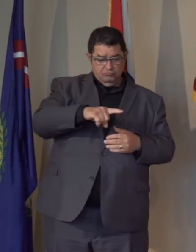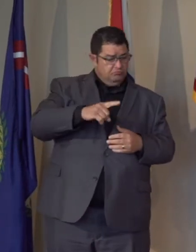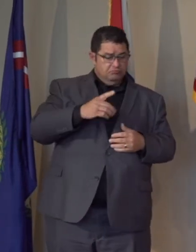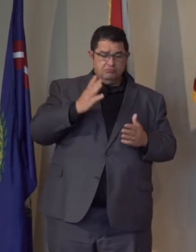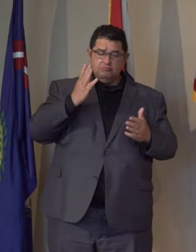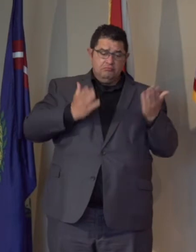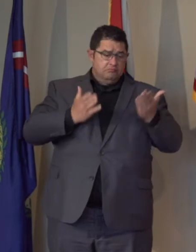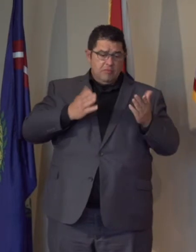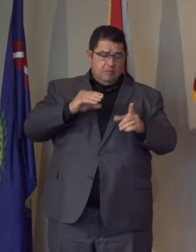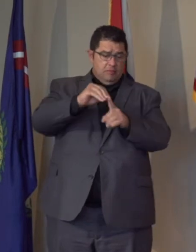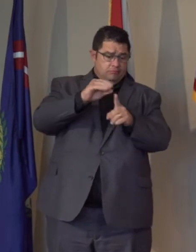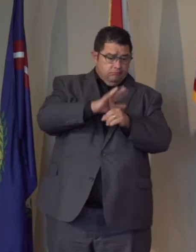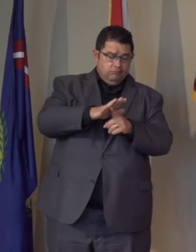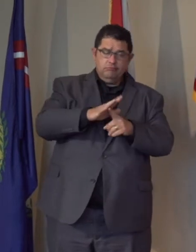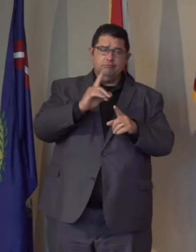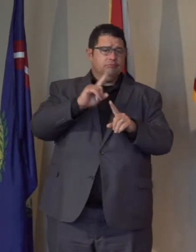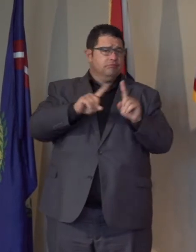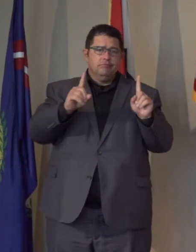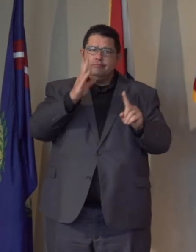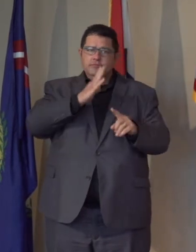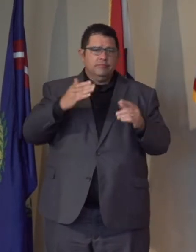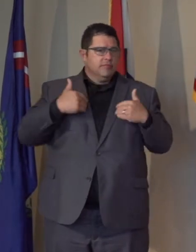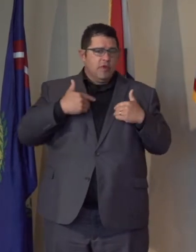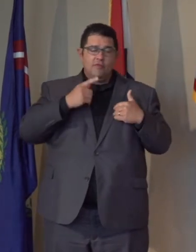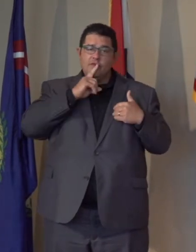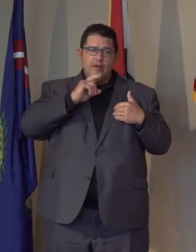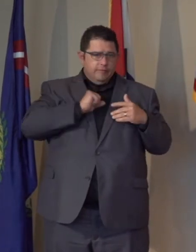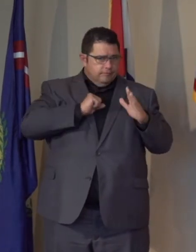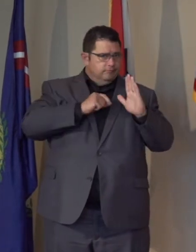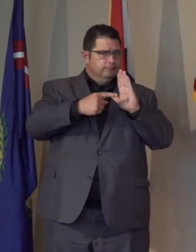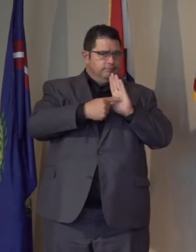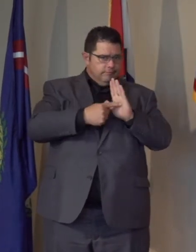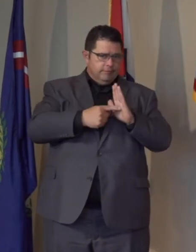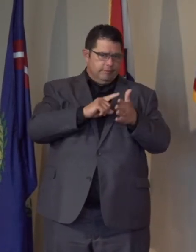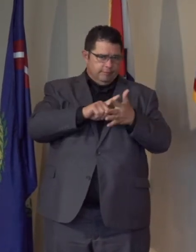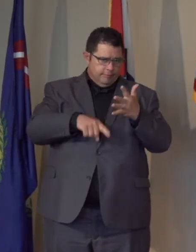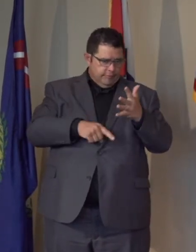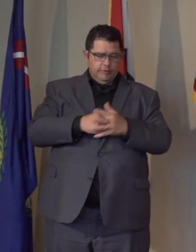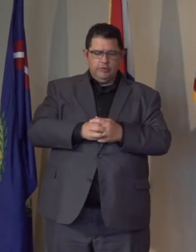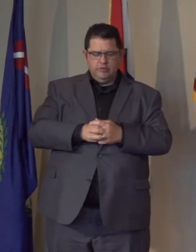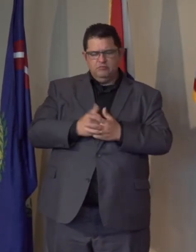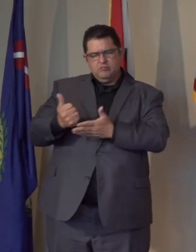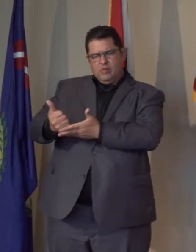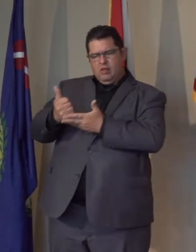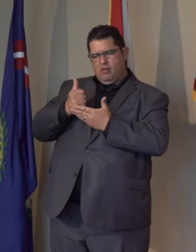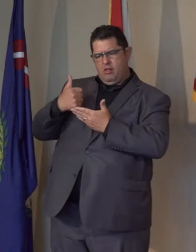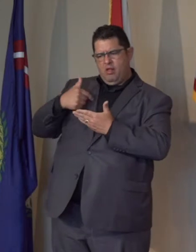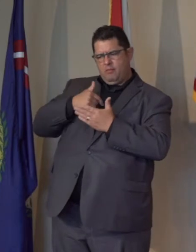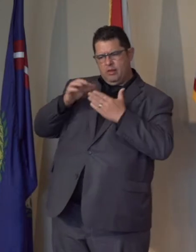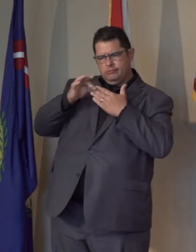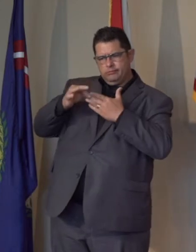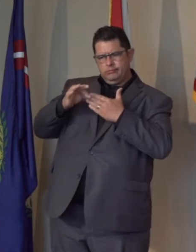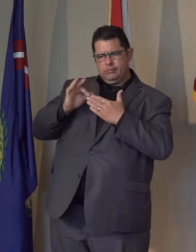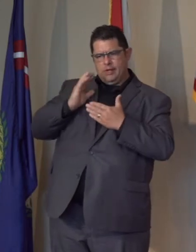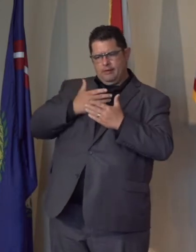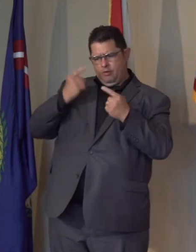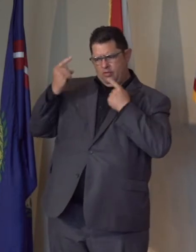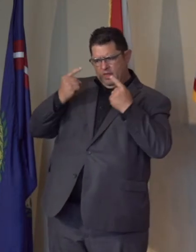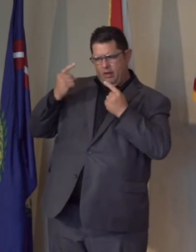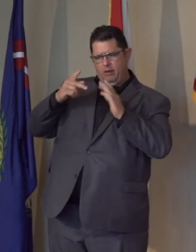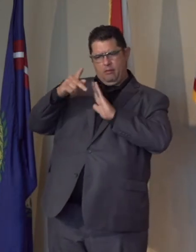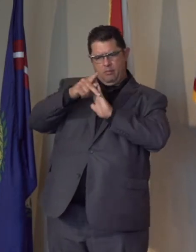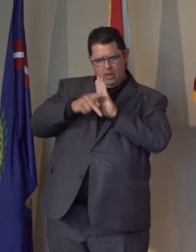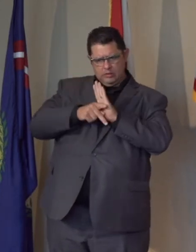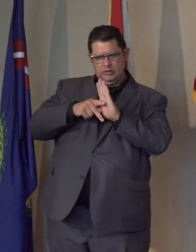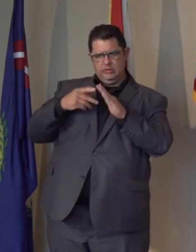showing symptoms, but it will also help the County Department of Public Health guide our thinking and our policies moving forward as